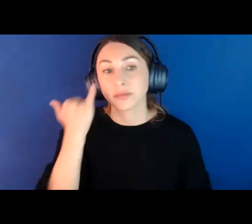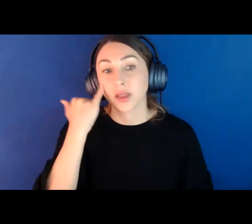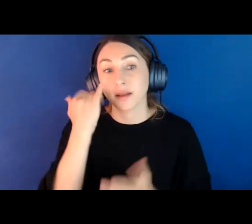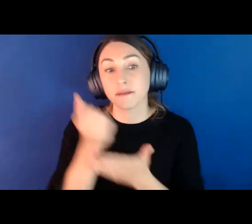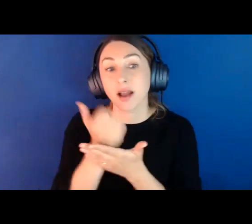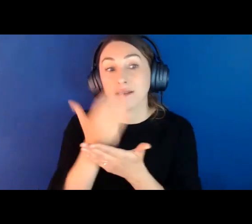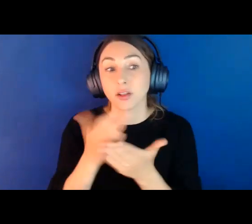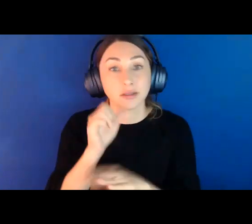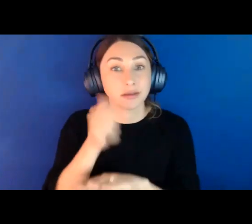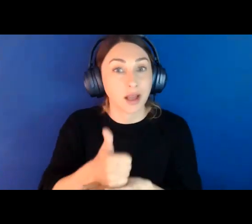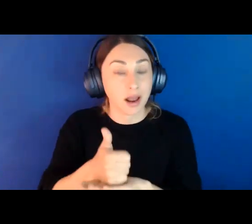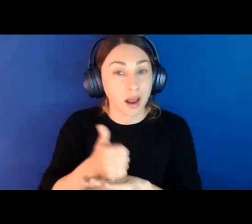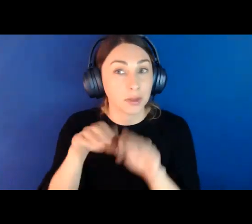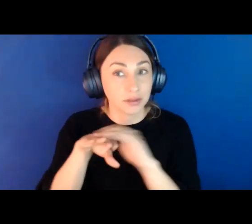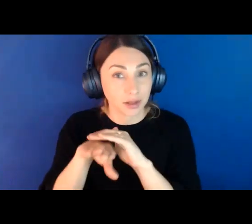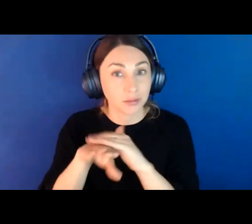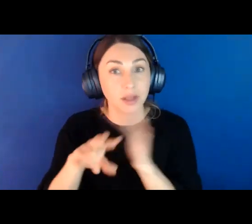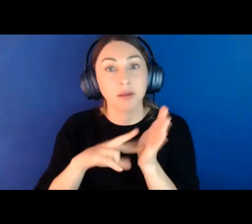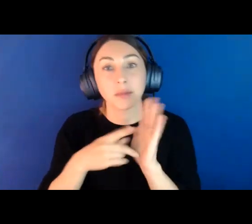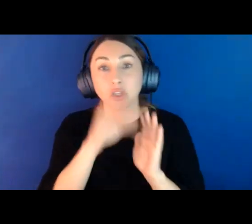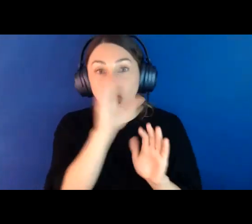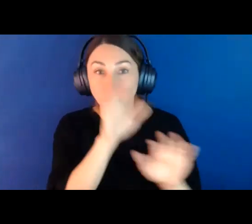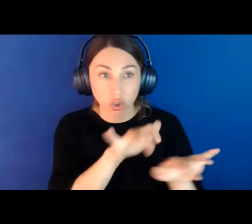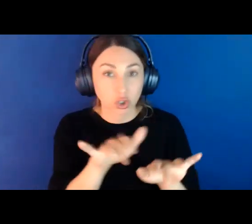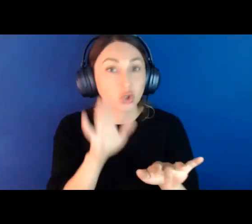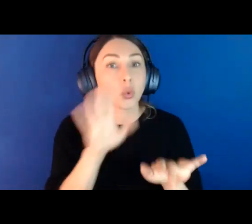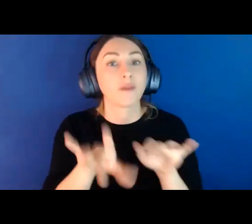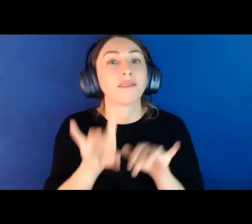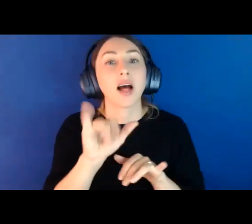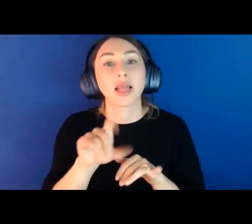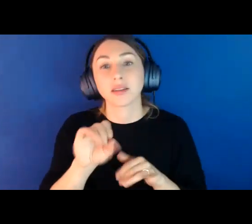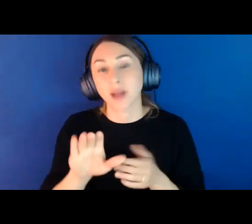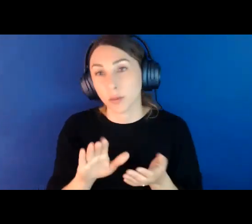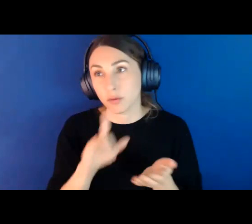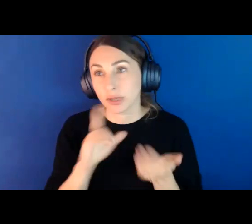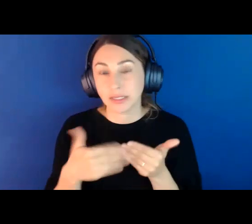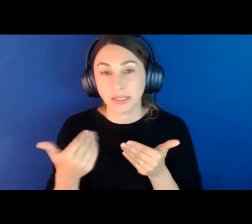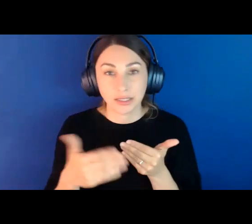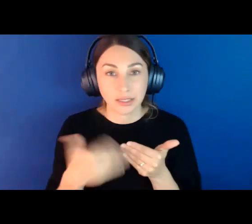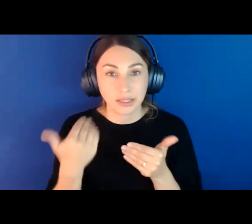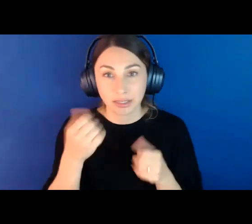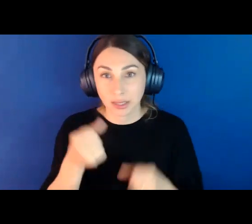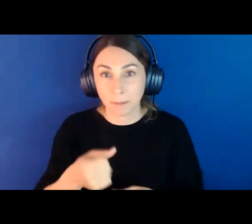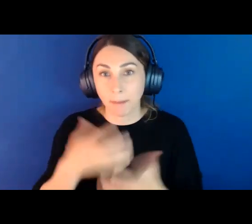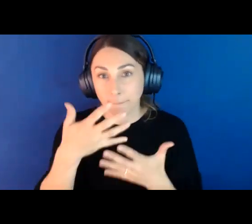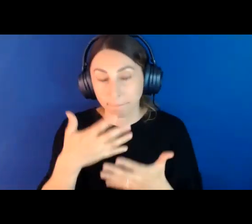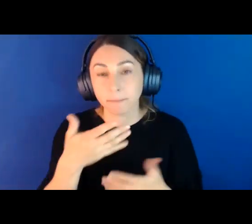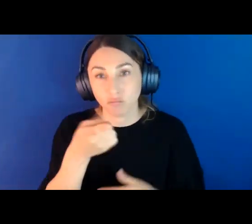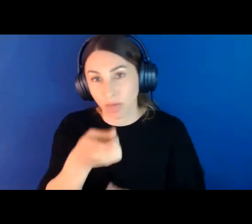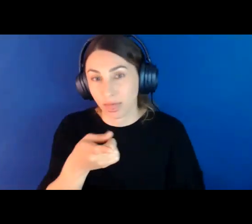accessibility, search engines will basically find your document easily. You can find this